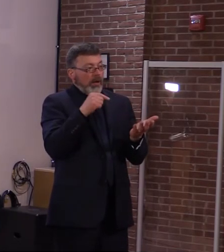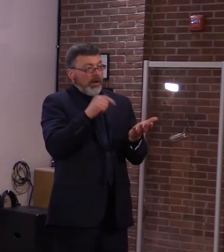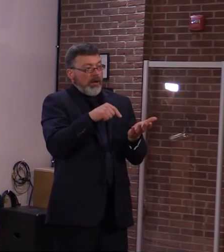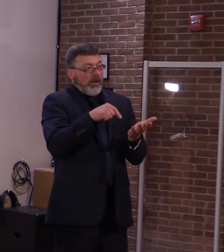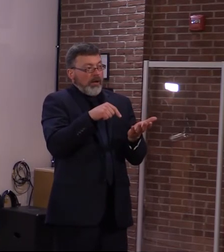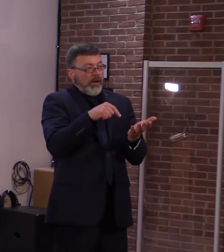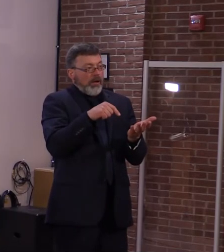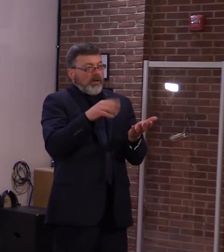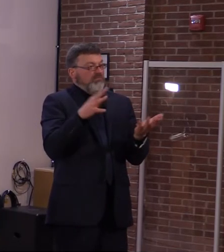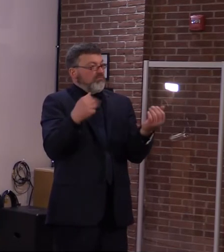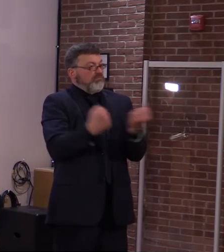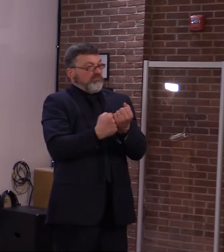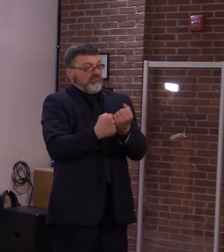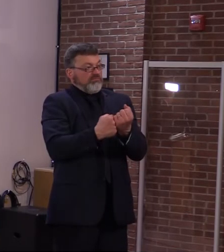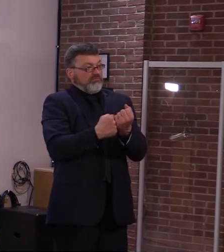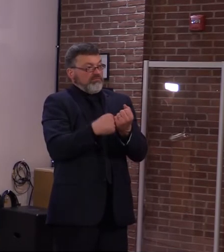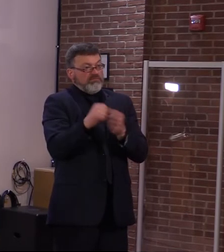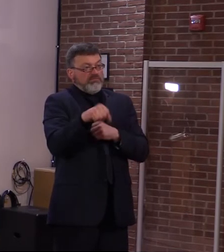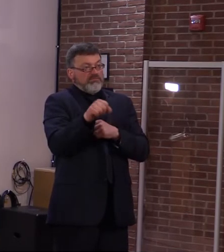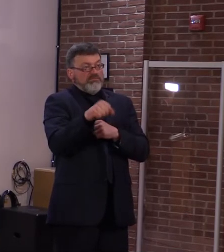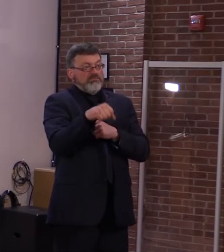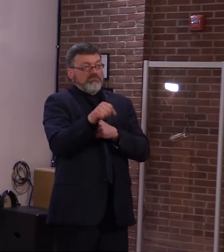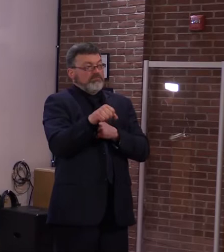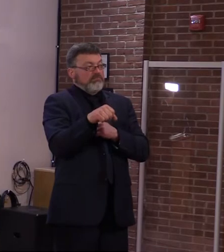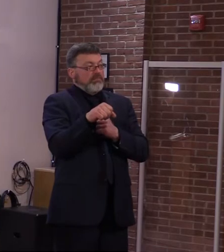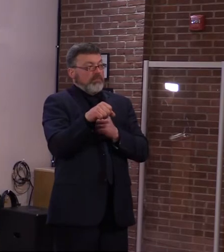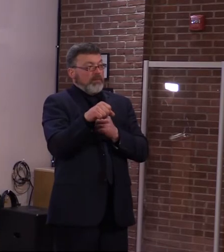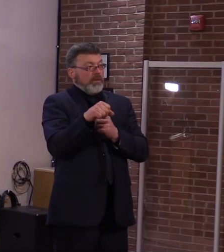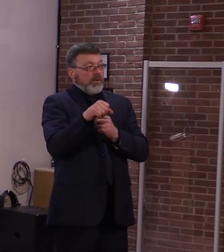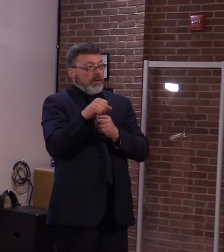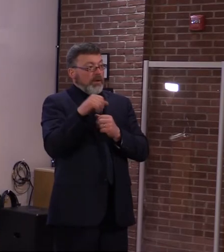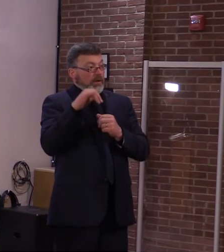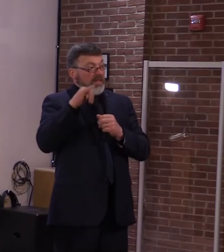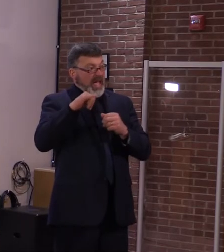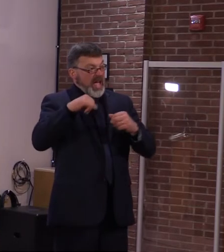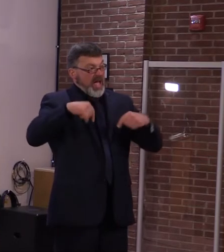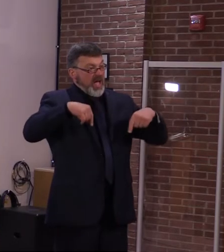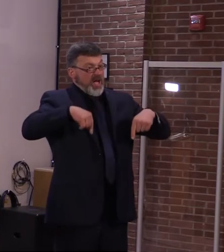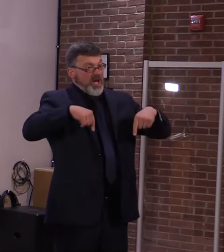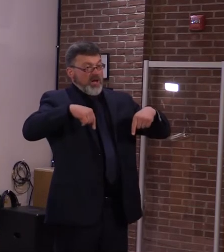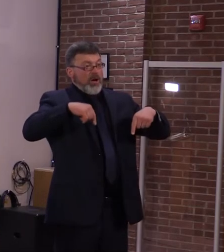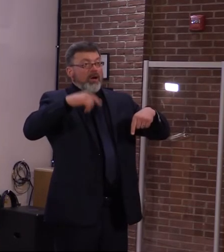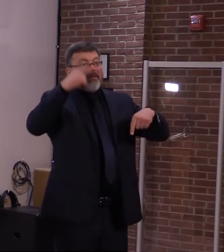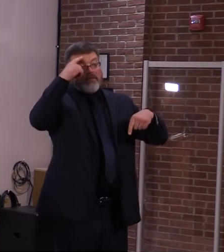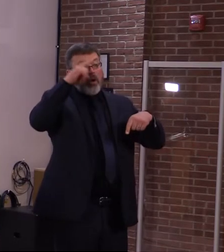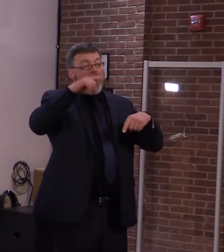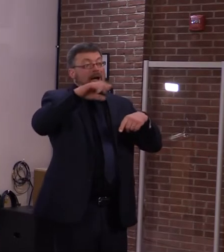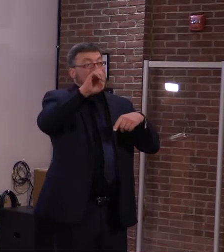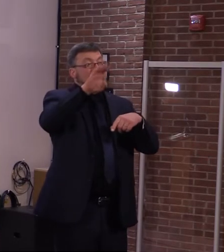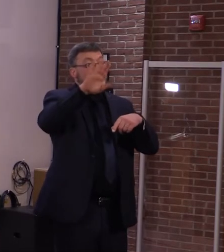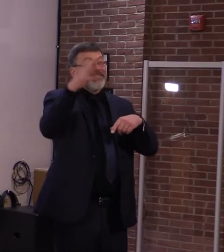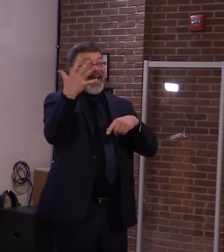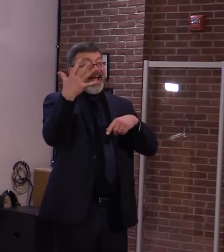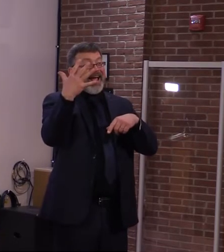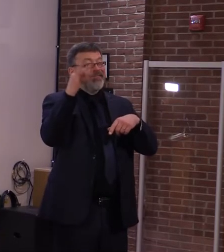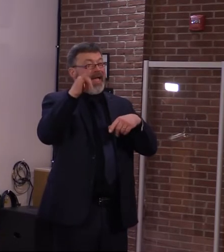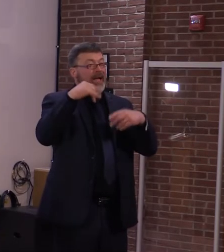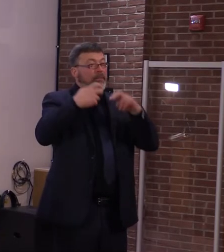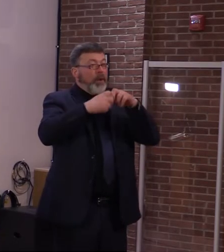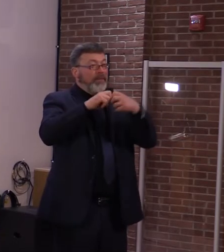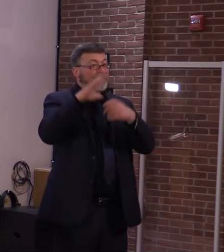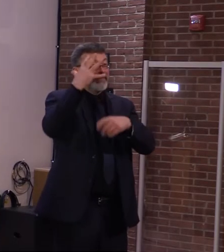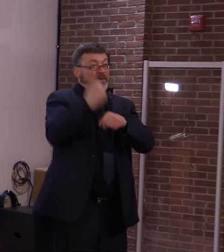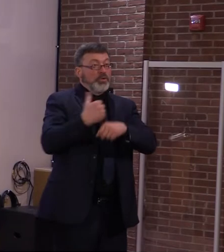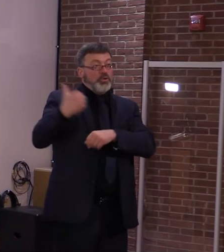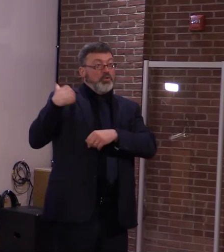favor. And it's a big win for the investors, really. I mean, they no longer have the fear that if